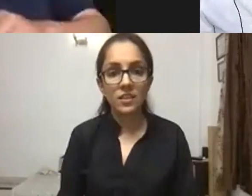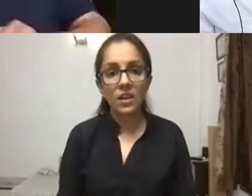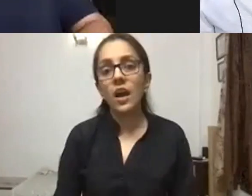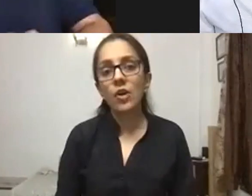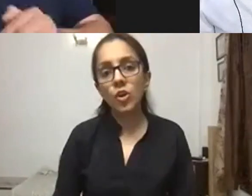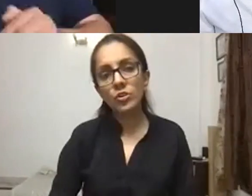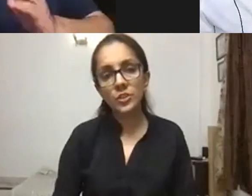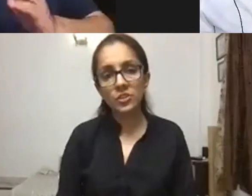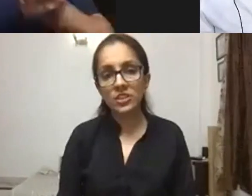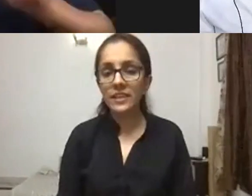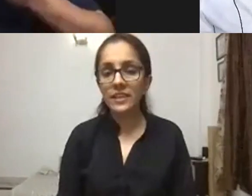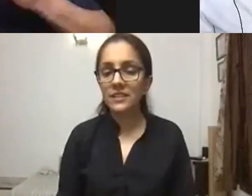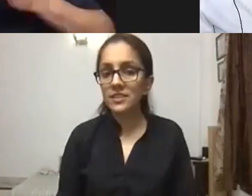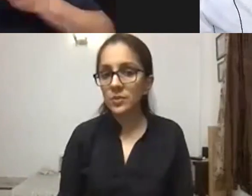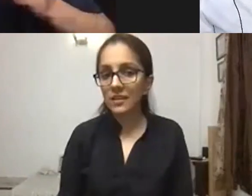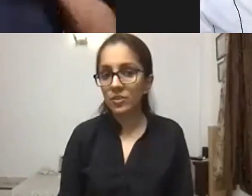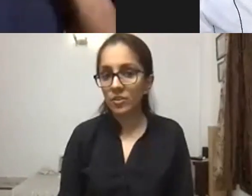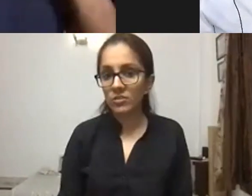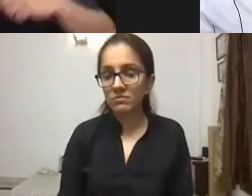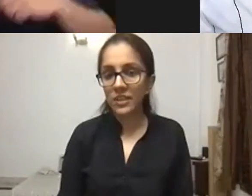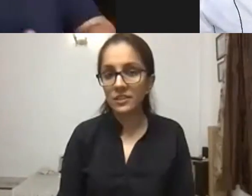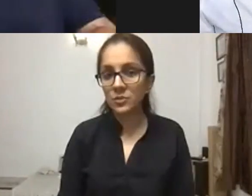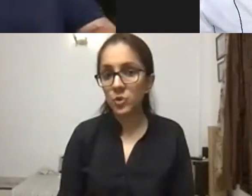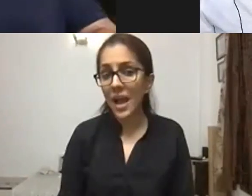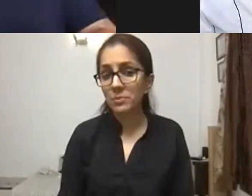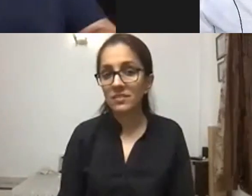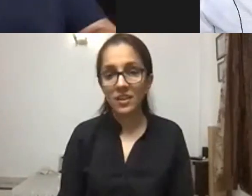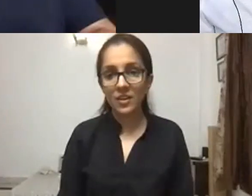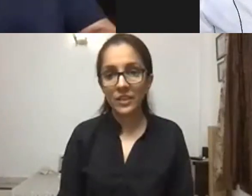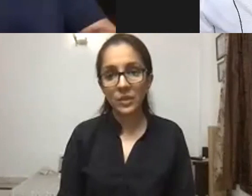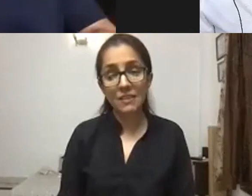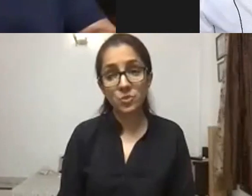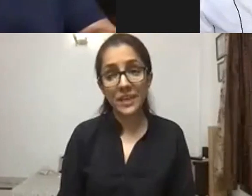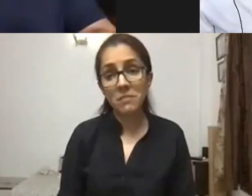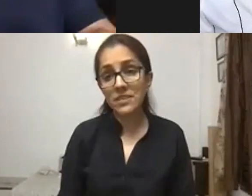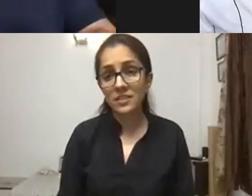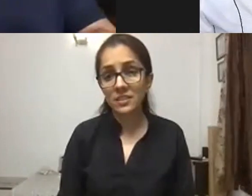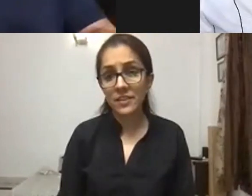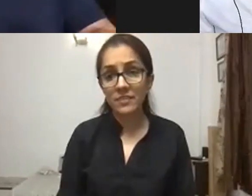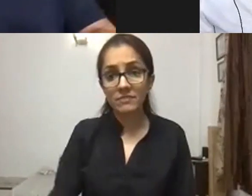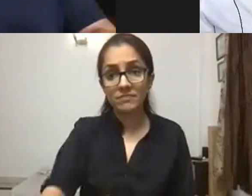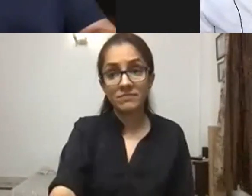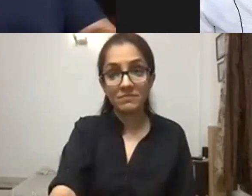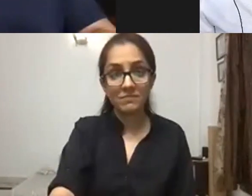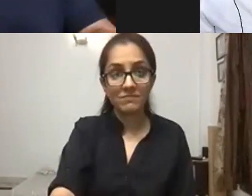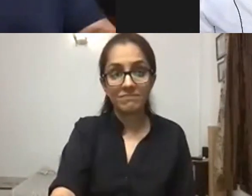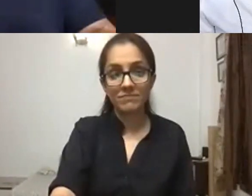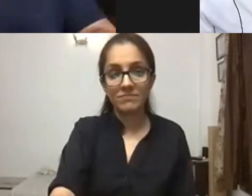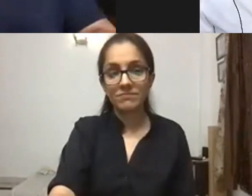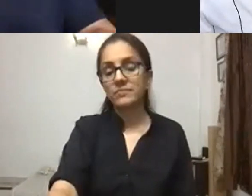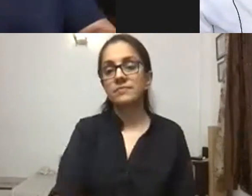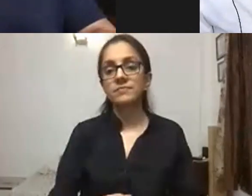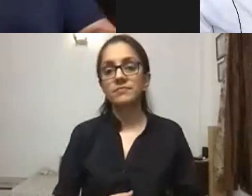Right. How long do you think this will, continue to happen that we'll have to wear a mask here in India?